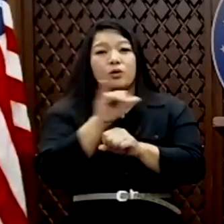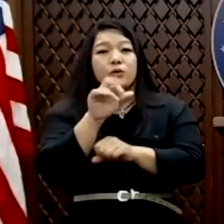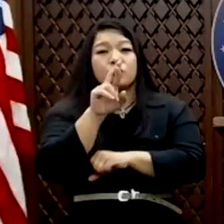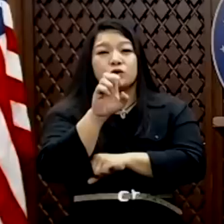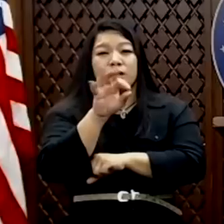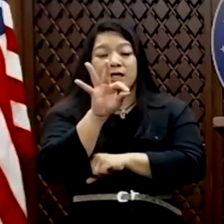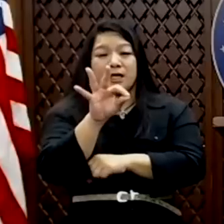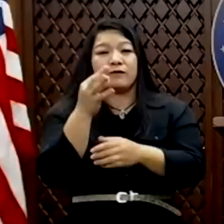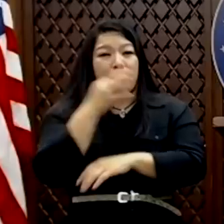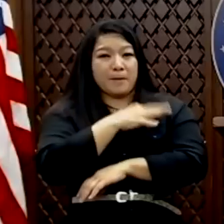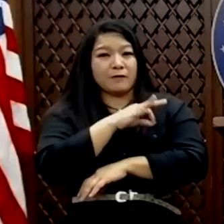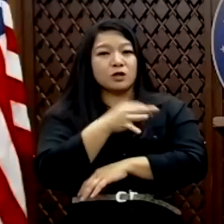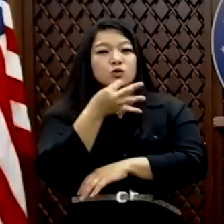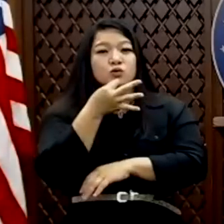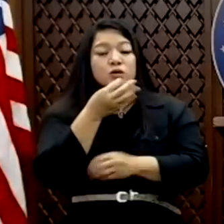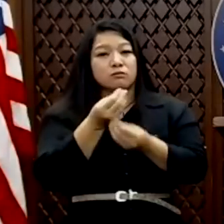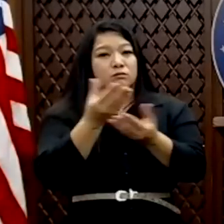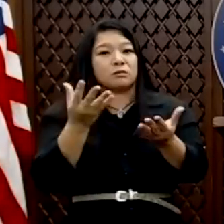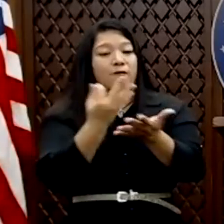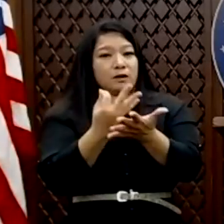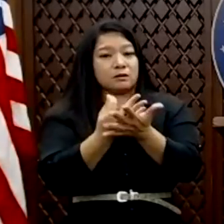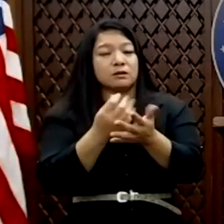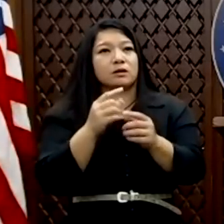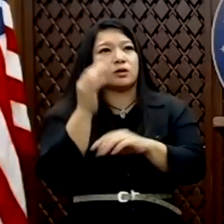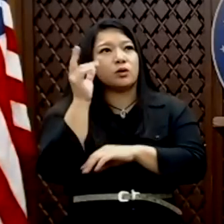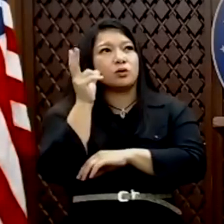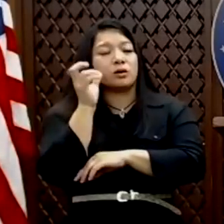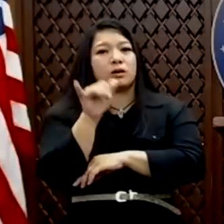For example, you heard Secretary,